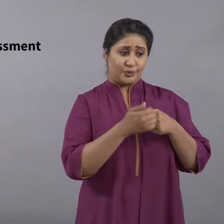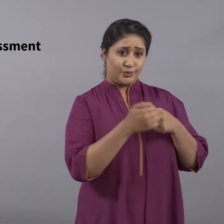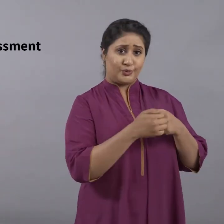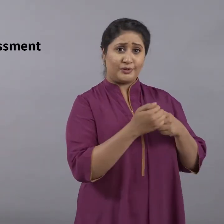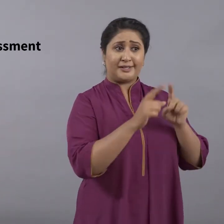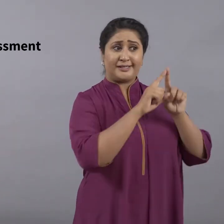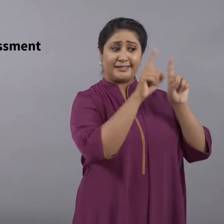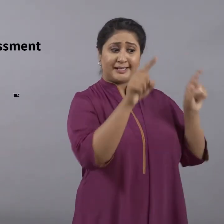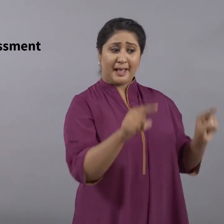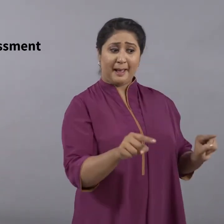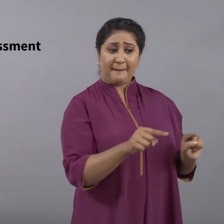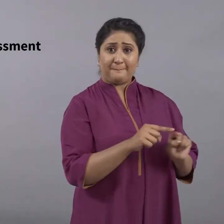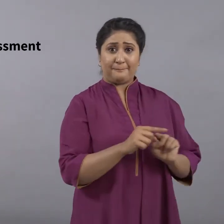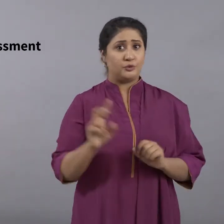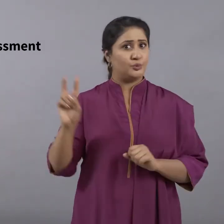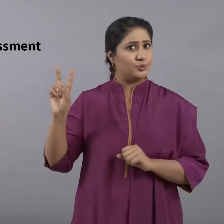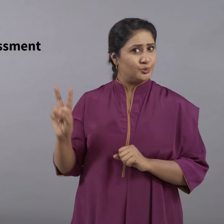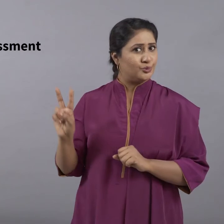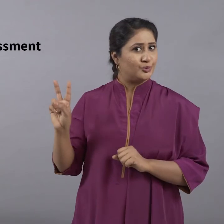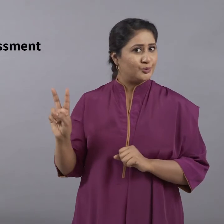Small letters, sample 2.